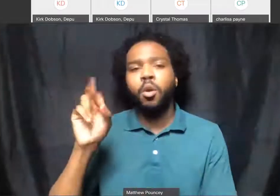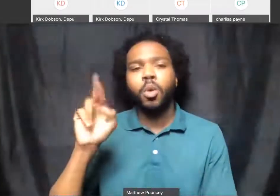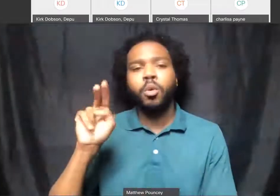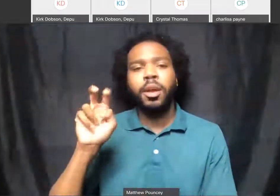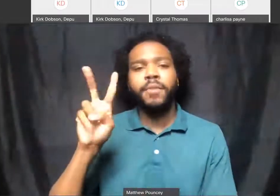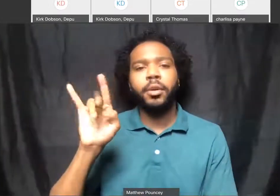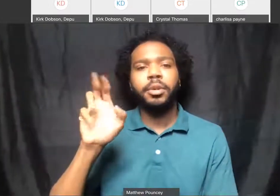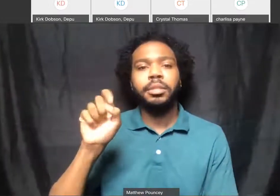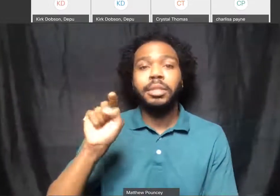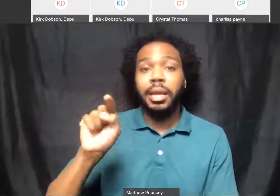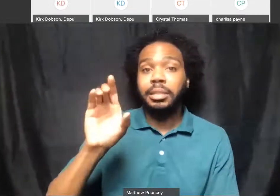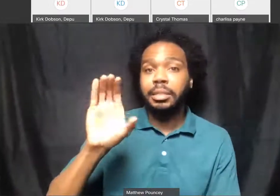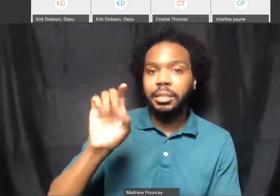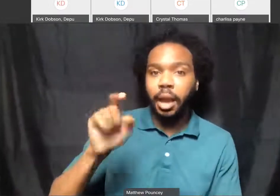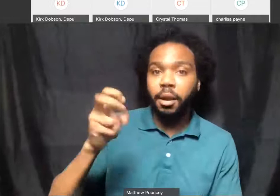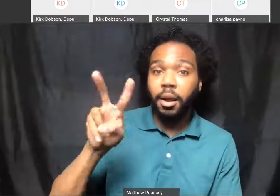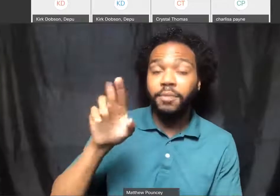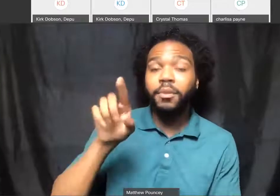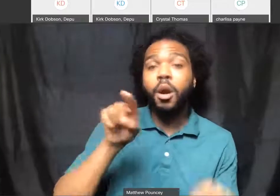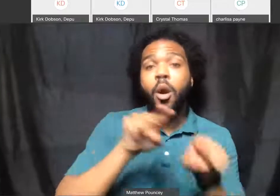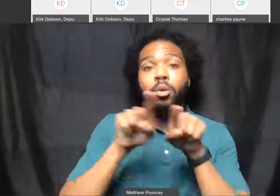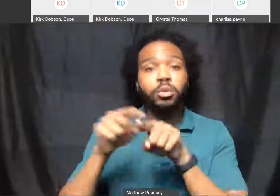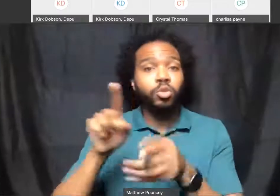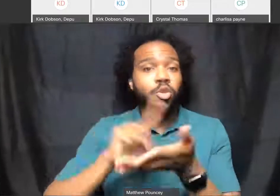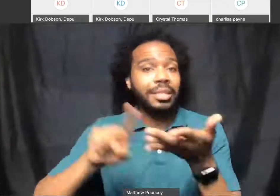coronavirus.dc.gov and also to look at the CDC guidance.